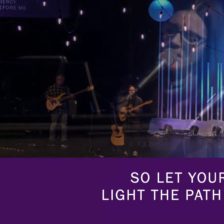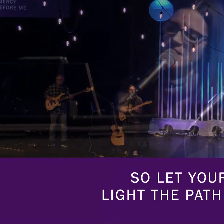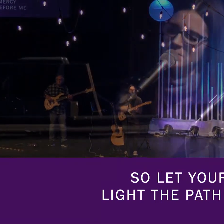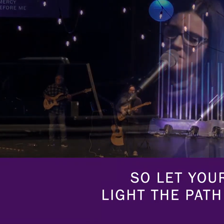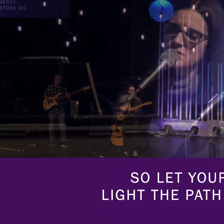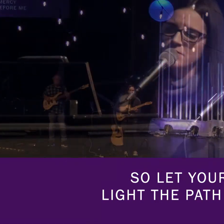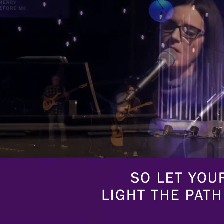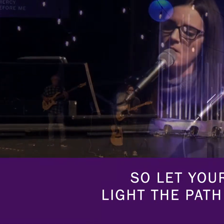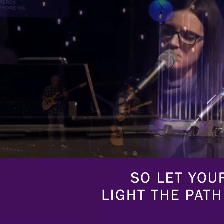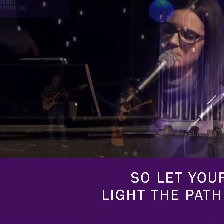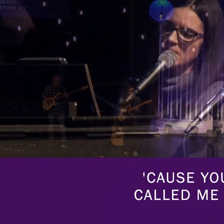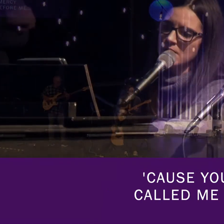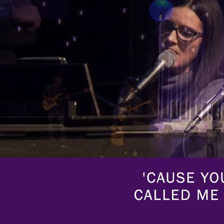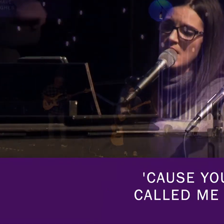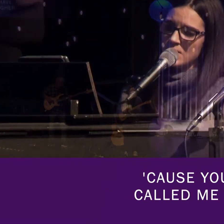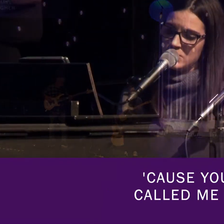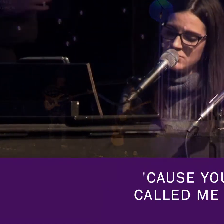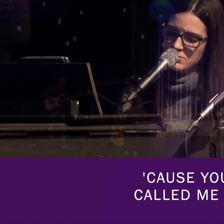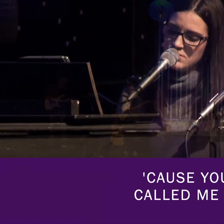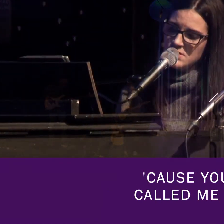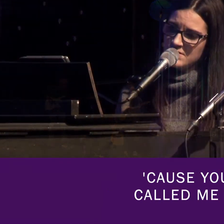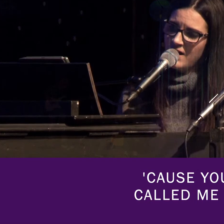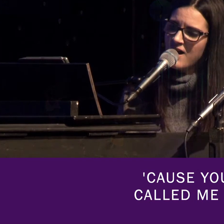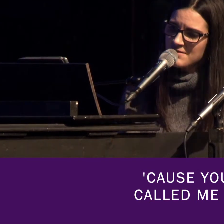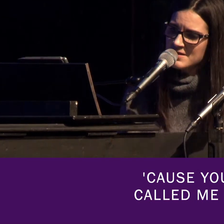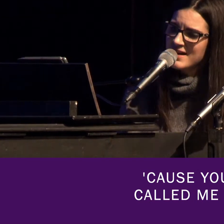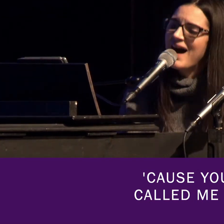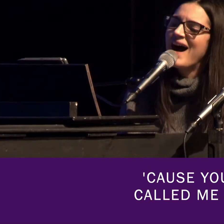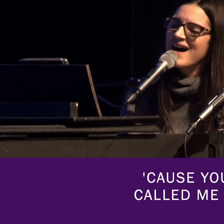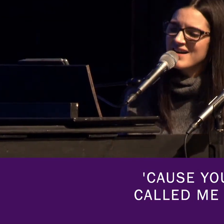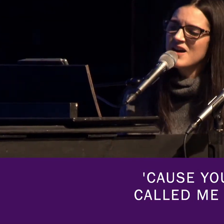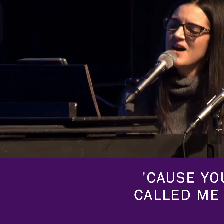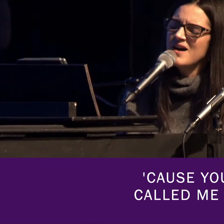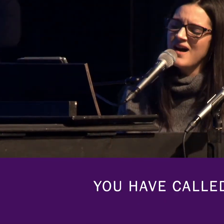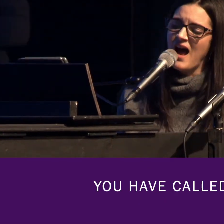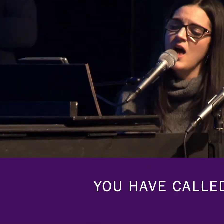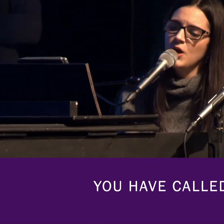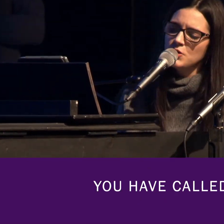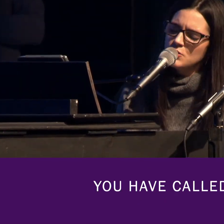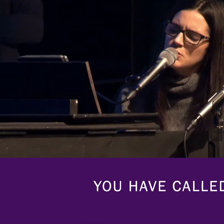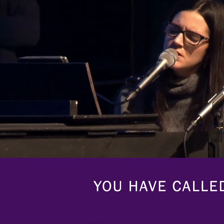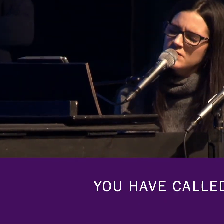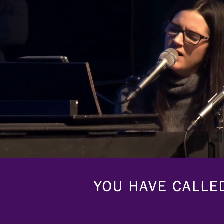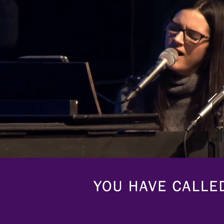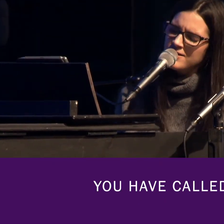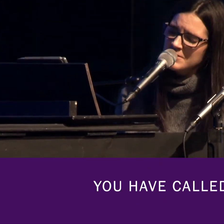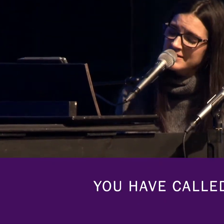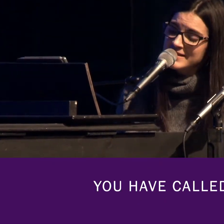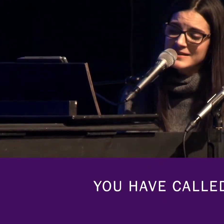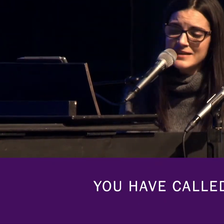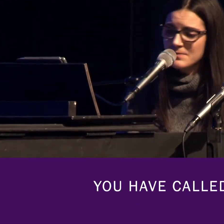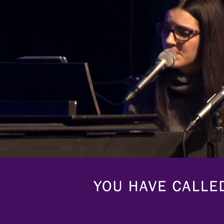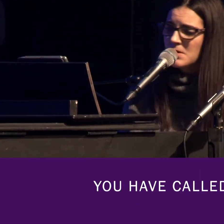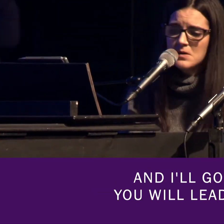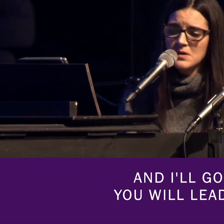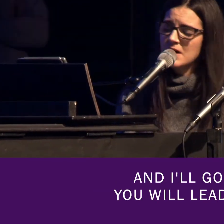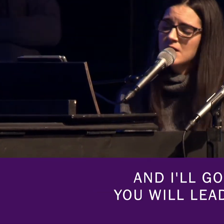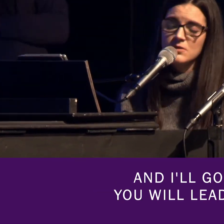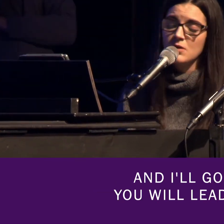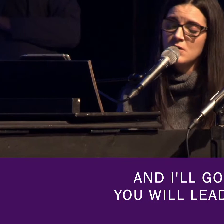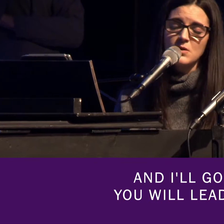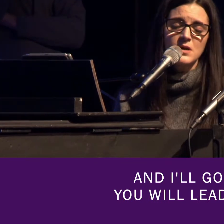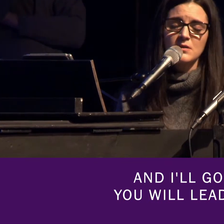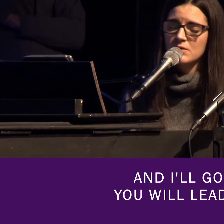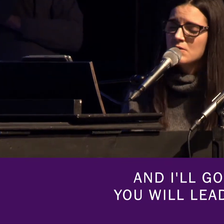the path before me. 'Cause you have called me higher, you have called me deeper, and